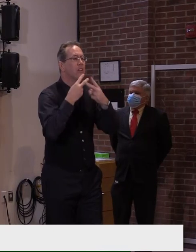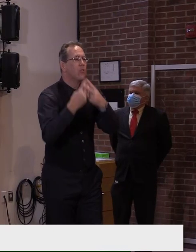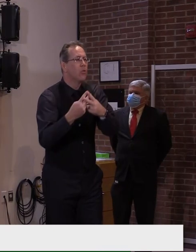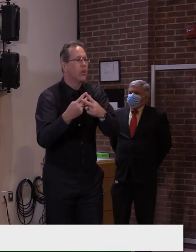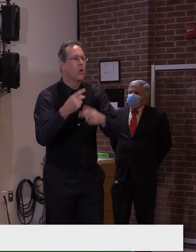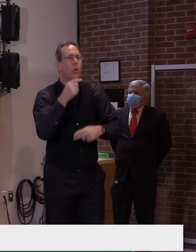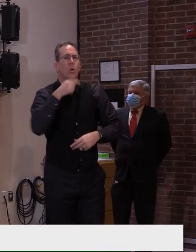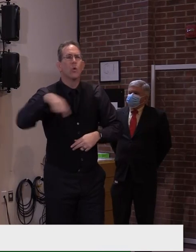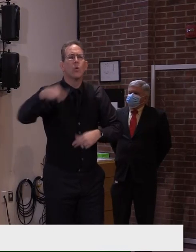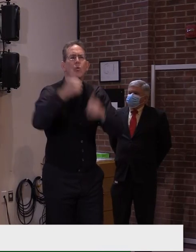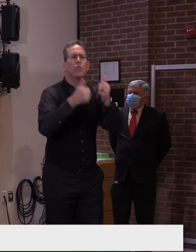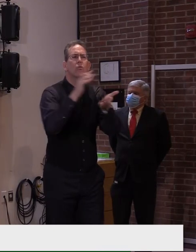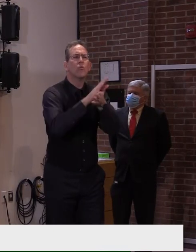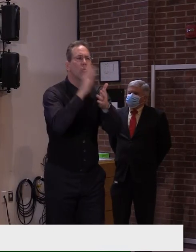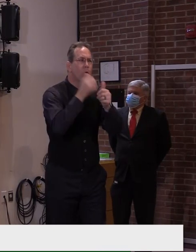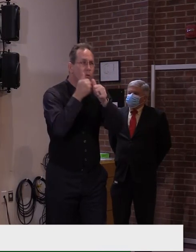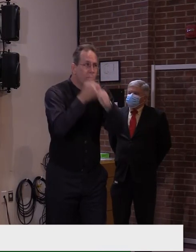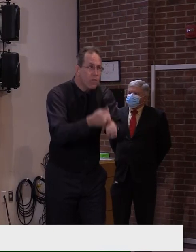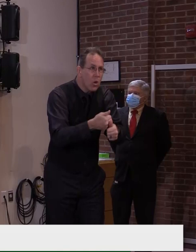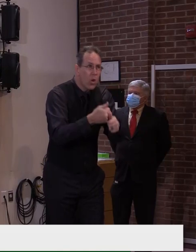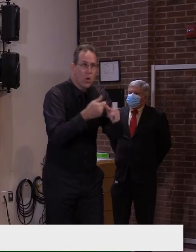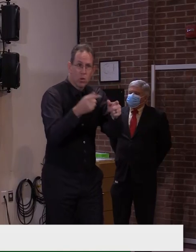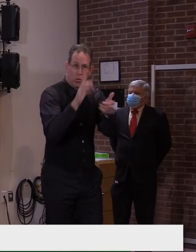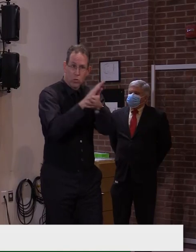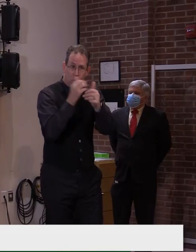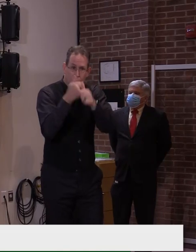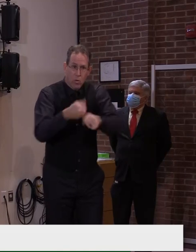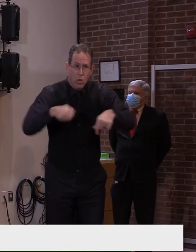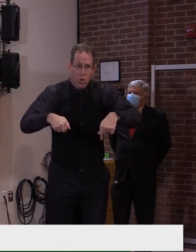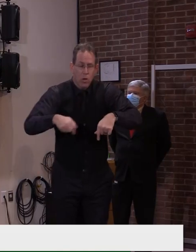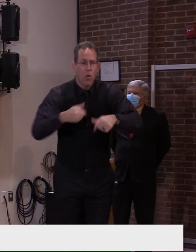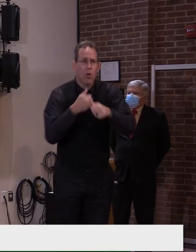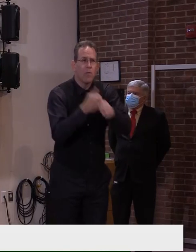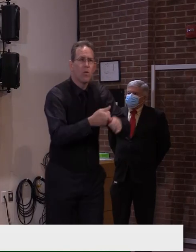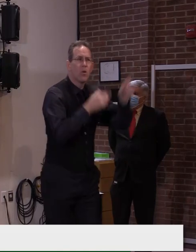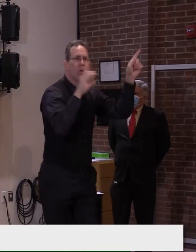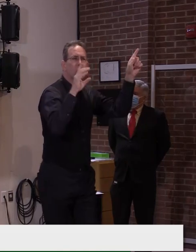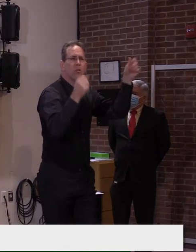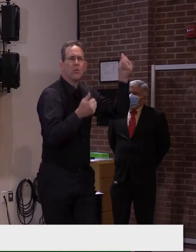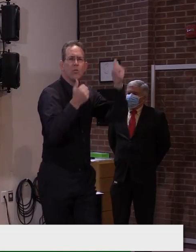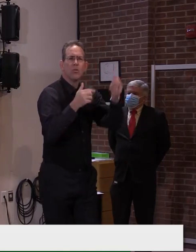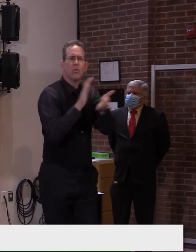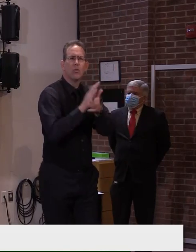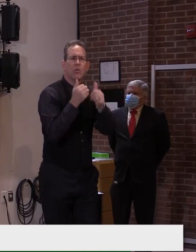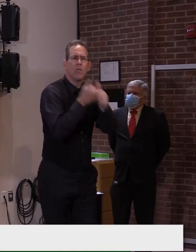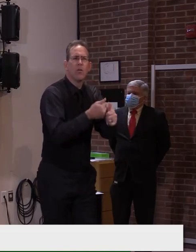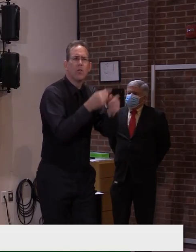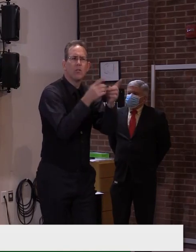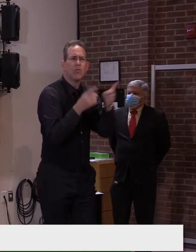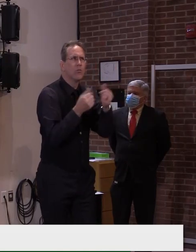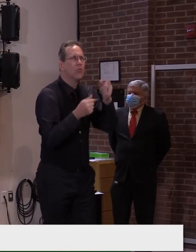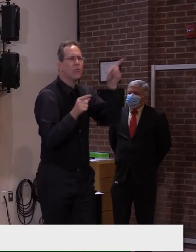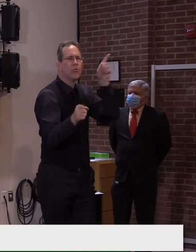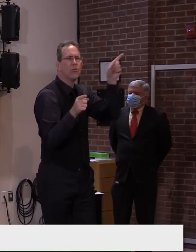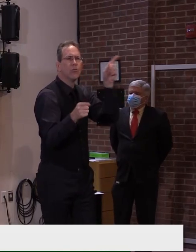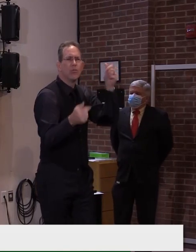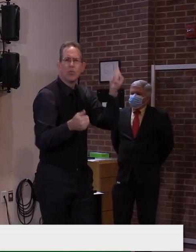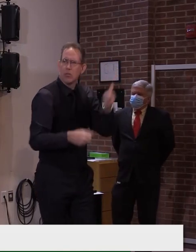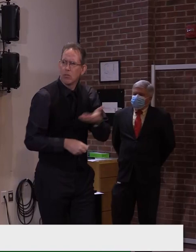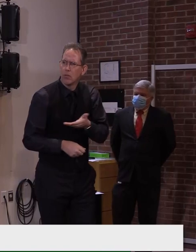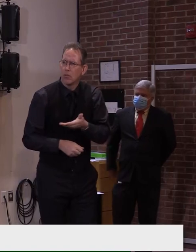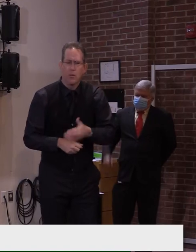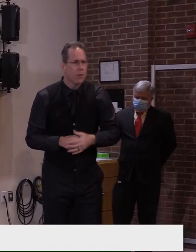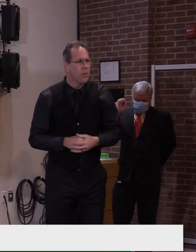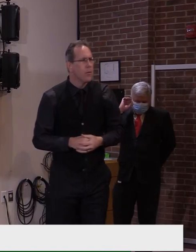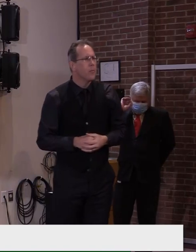state potentially creating its own guidelines. I've been watching and listening, and I'm confused too. Yeah, I'll let Secretary